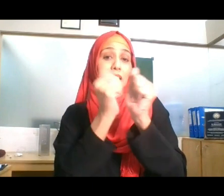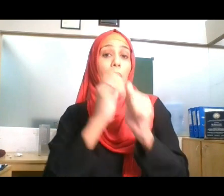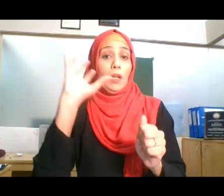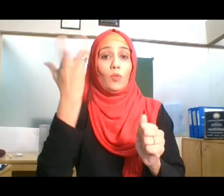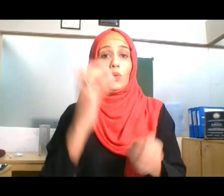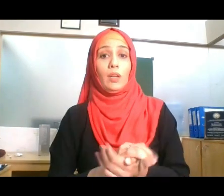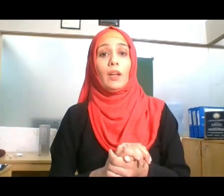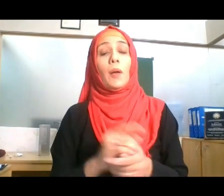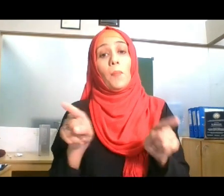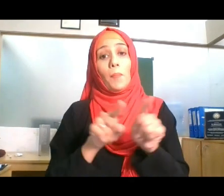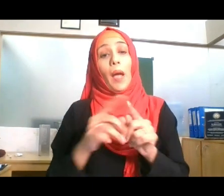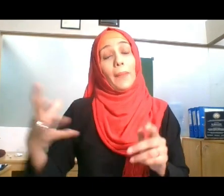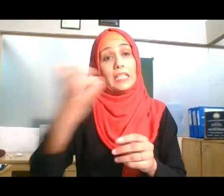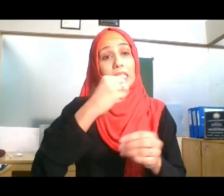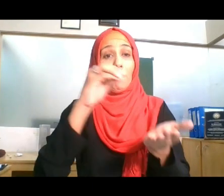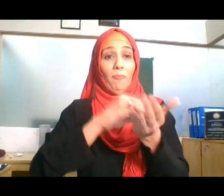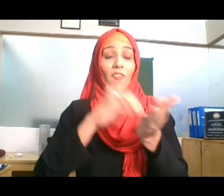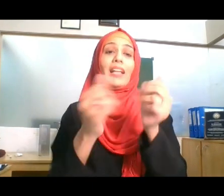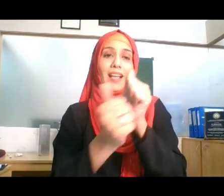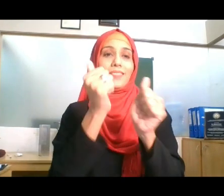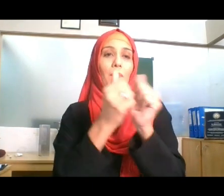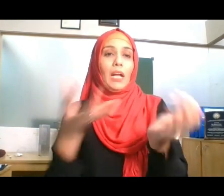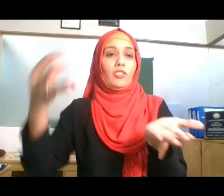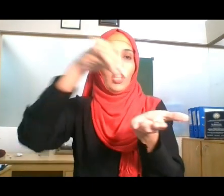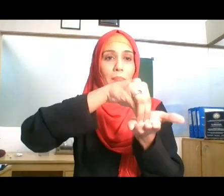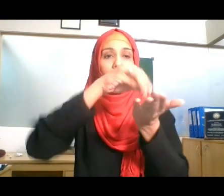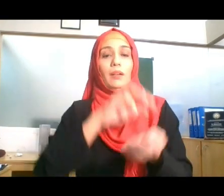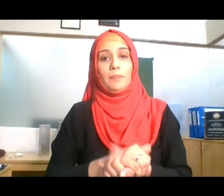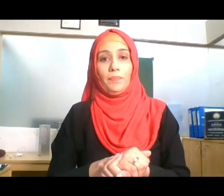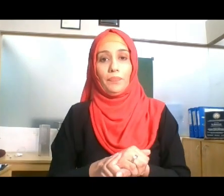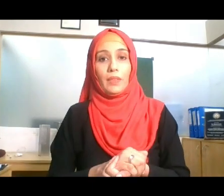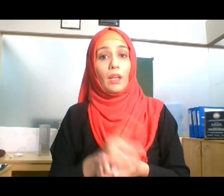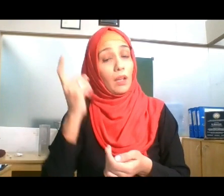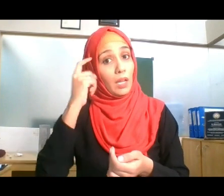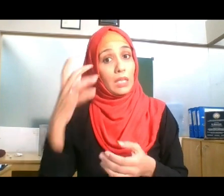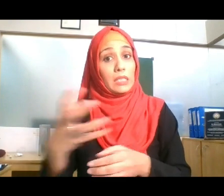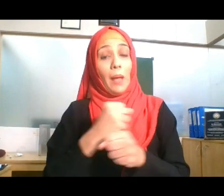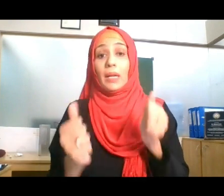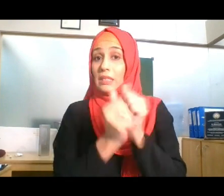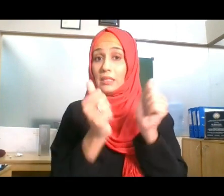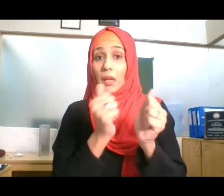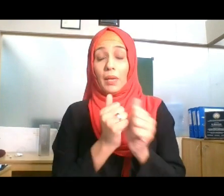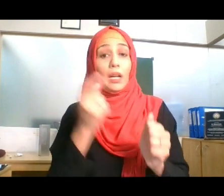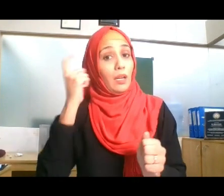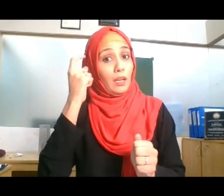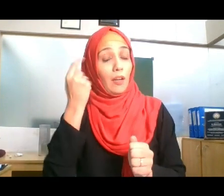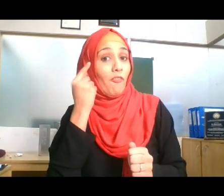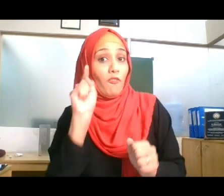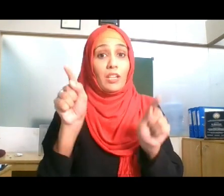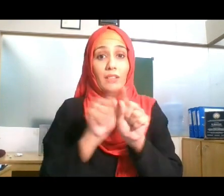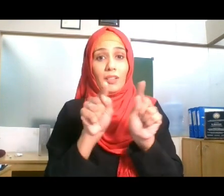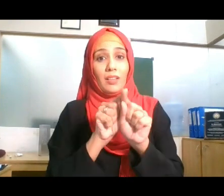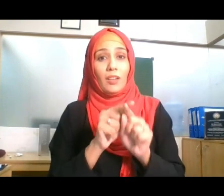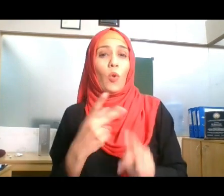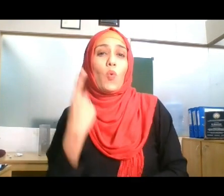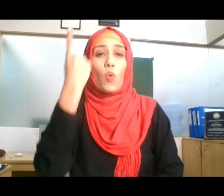are inclusive for everyone. Our face recognition accessibility tool helps people with vision loss know more about who